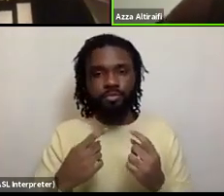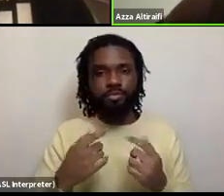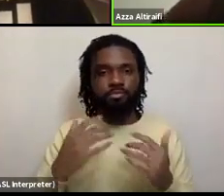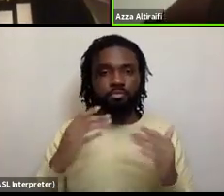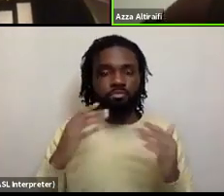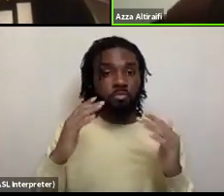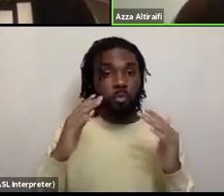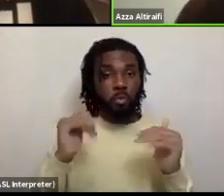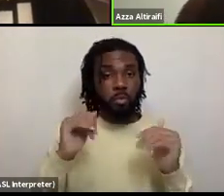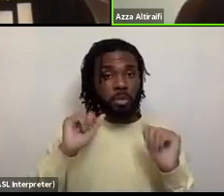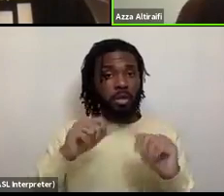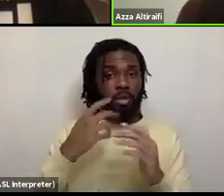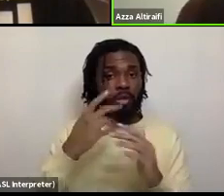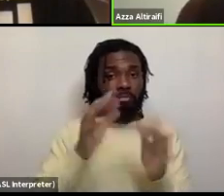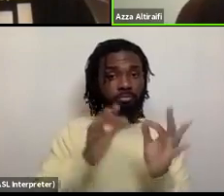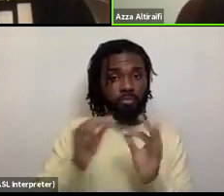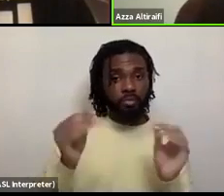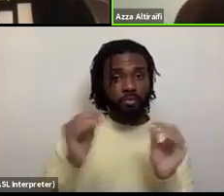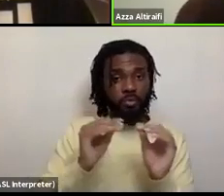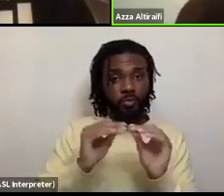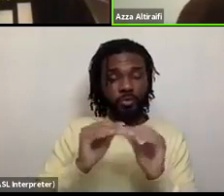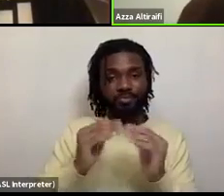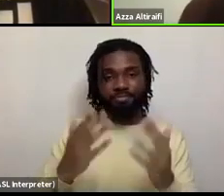was unclear. Thank you.